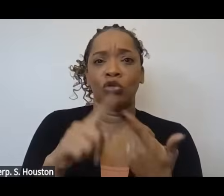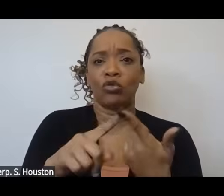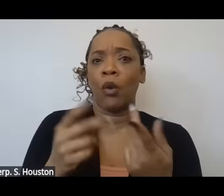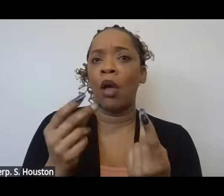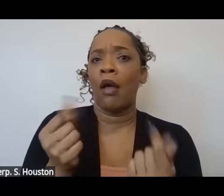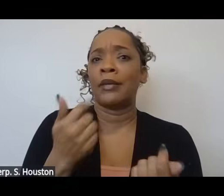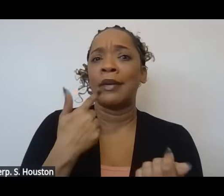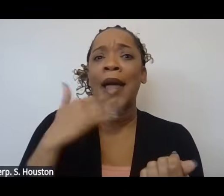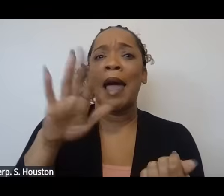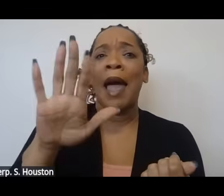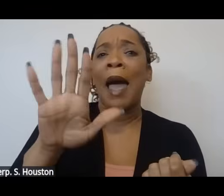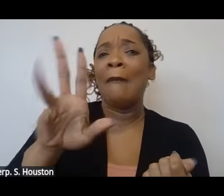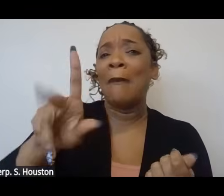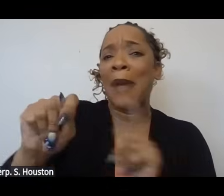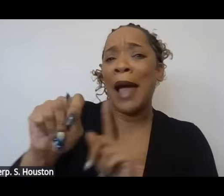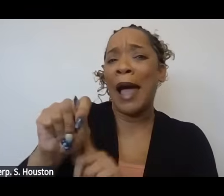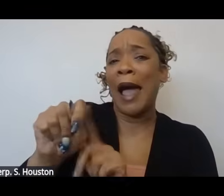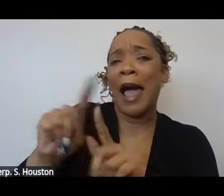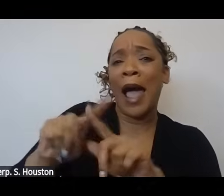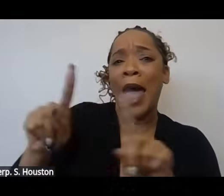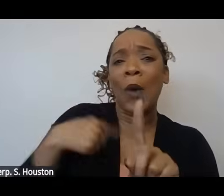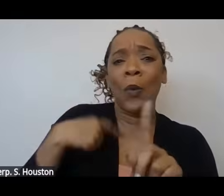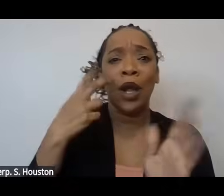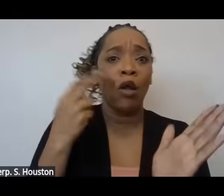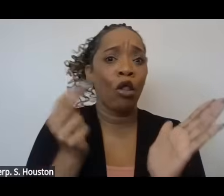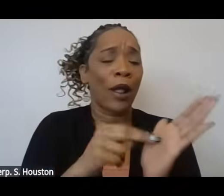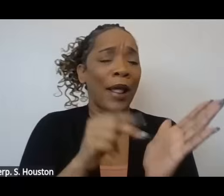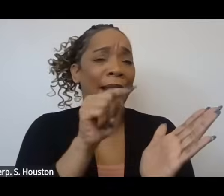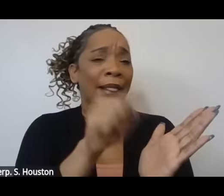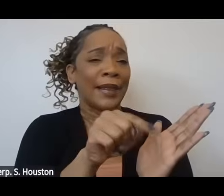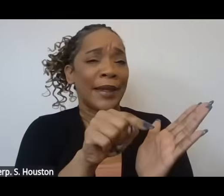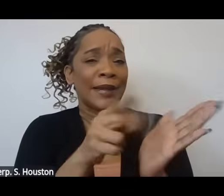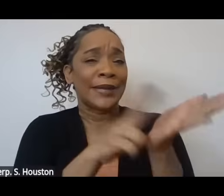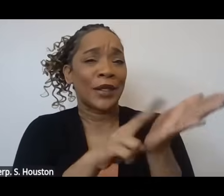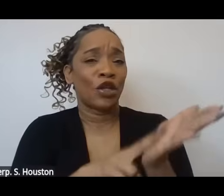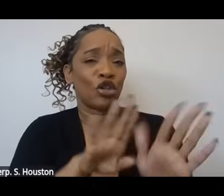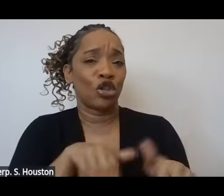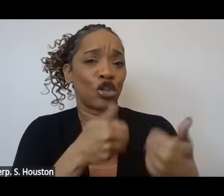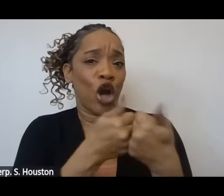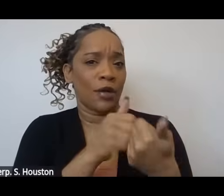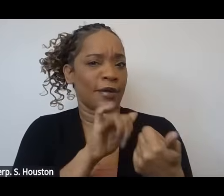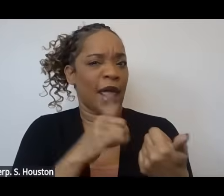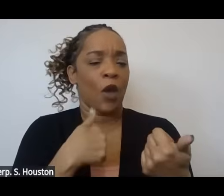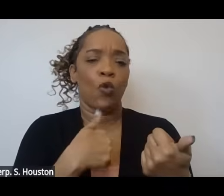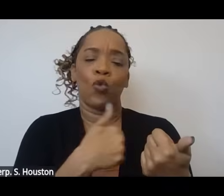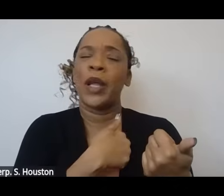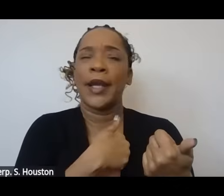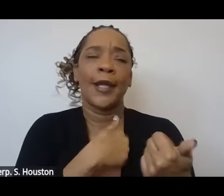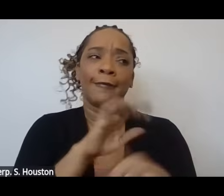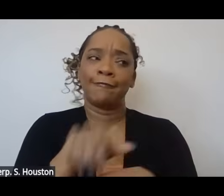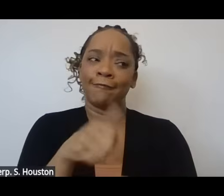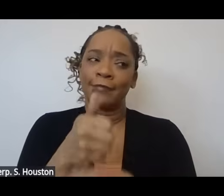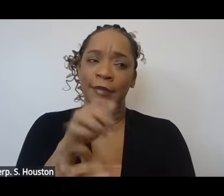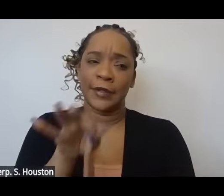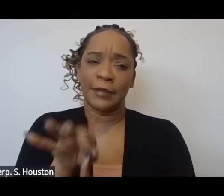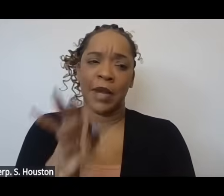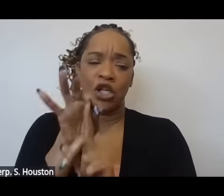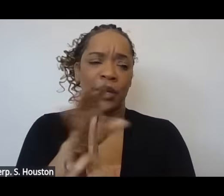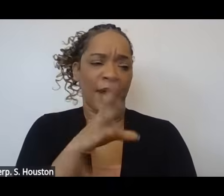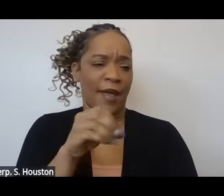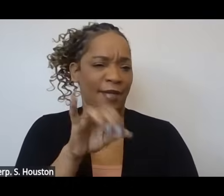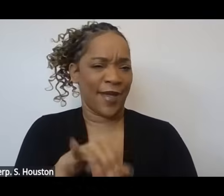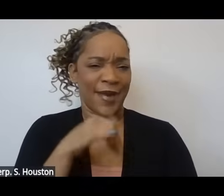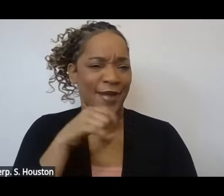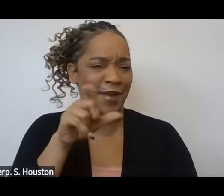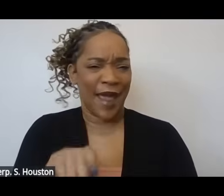can look at these circulator signature challenges, which we've carved out specially, and that doesn't have to be resolved prior to 60 days